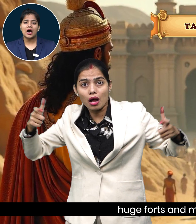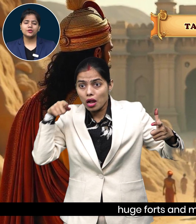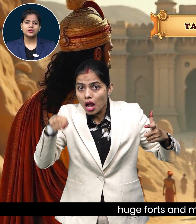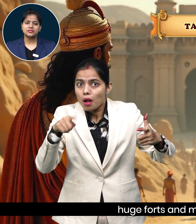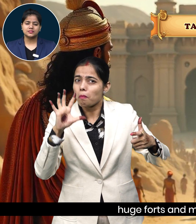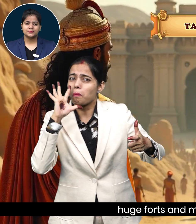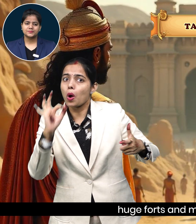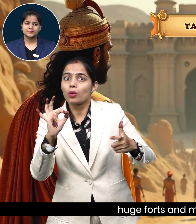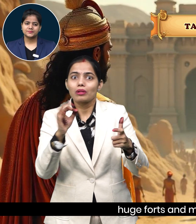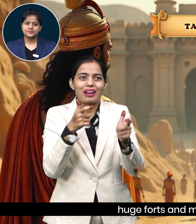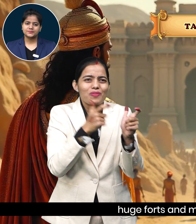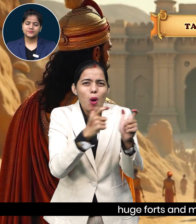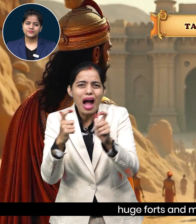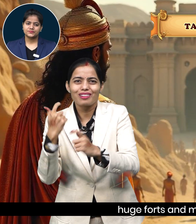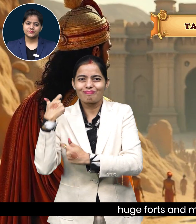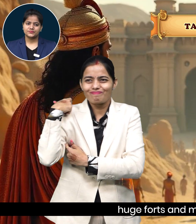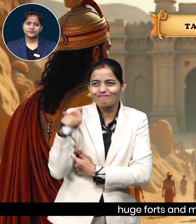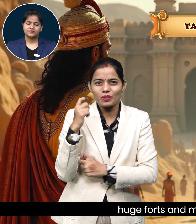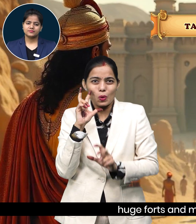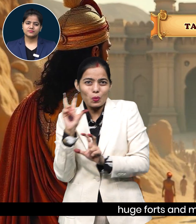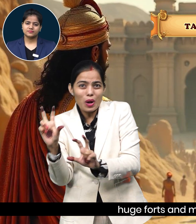maintaining armies.